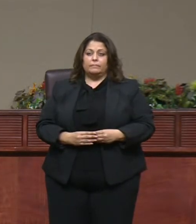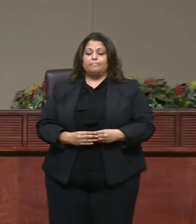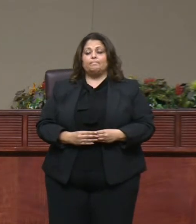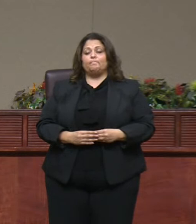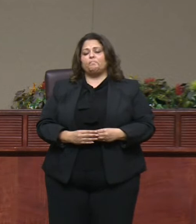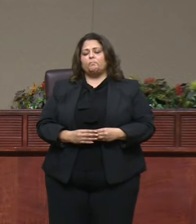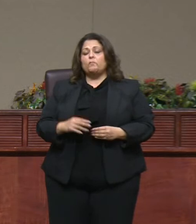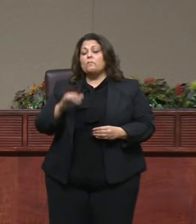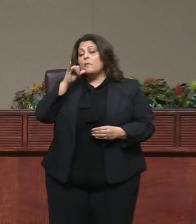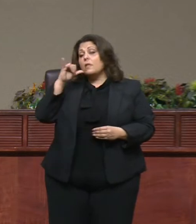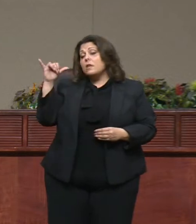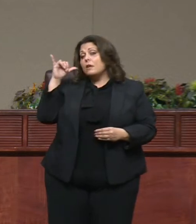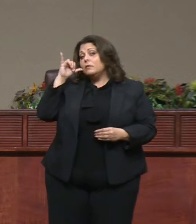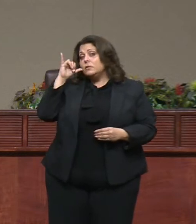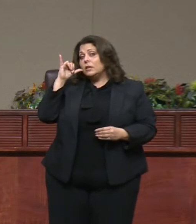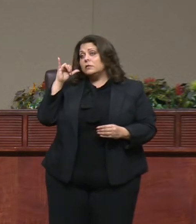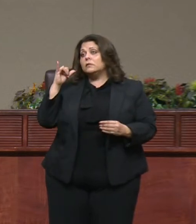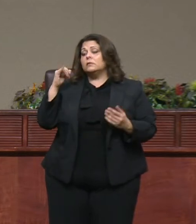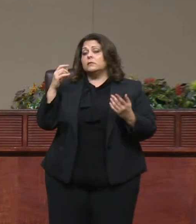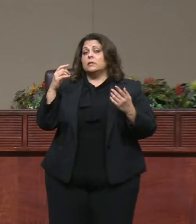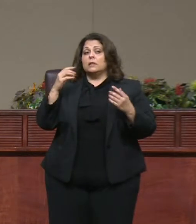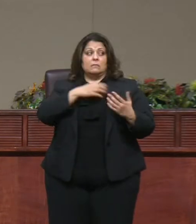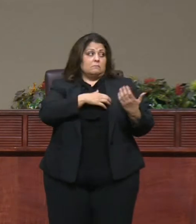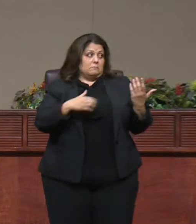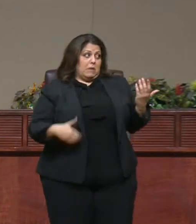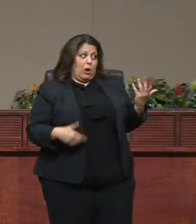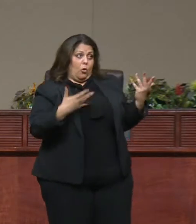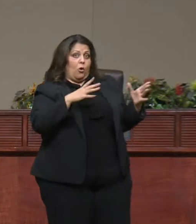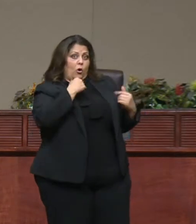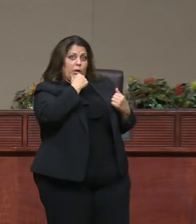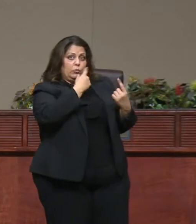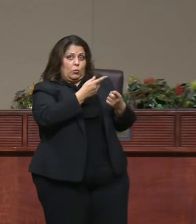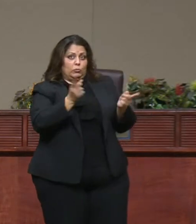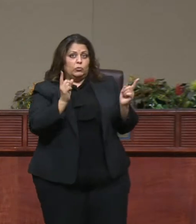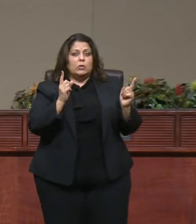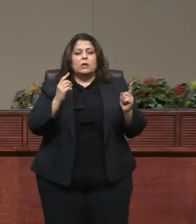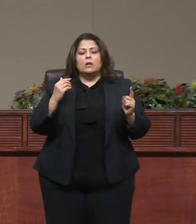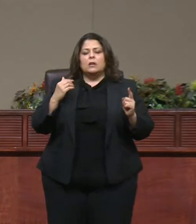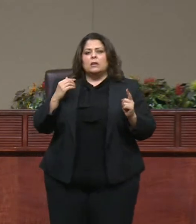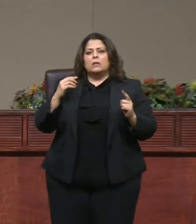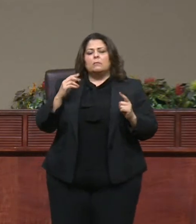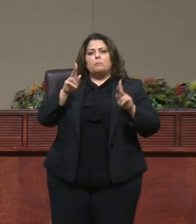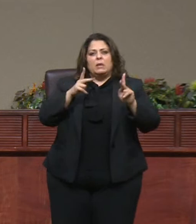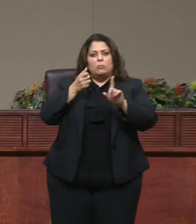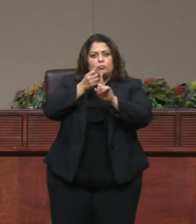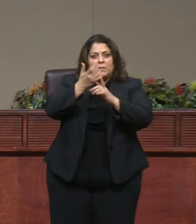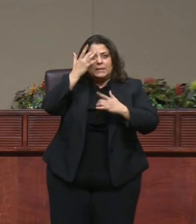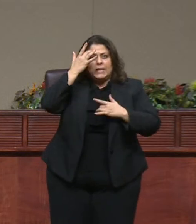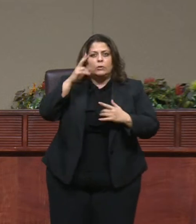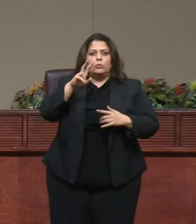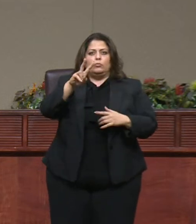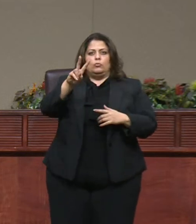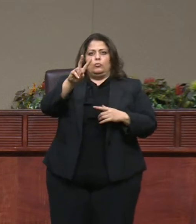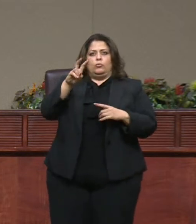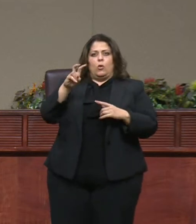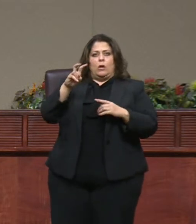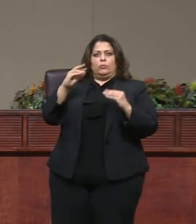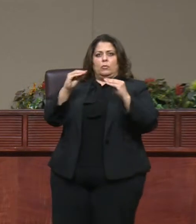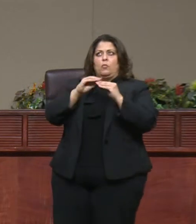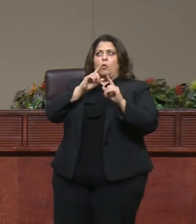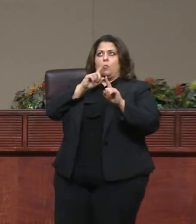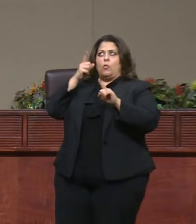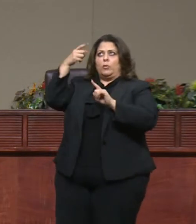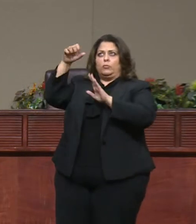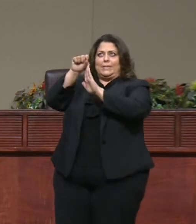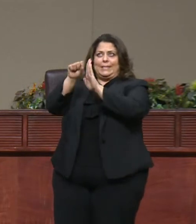For yesterday, we received, and the mayor mentioned this to you, 200 new cases were reported to the state with a median age